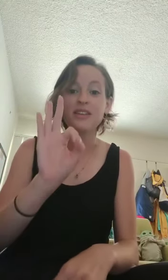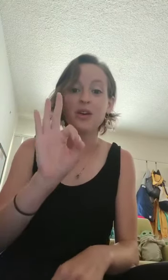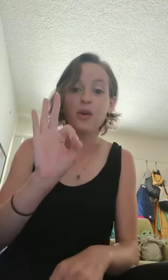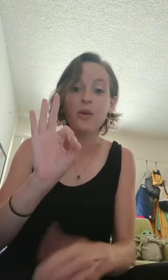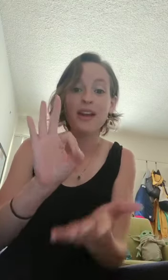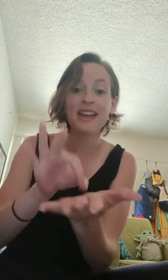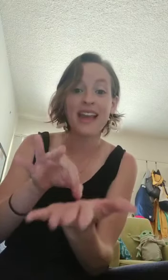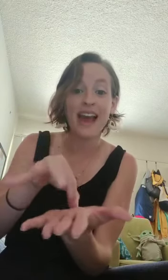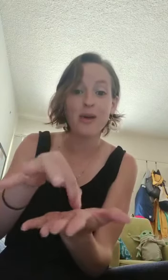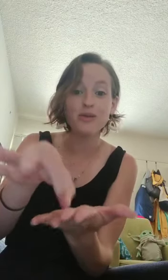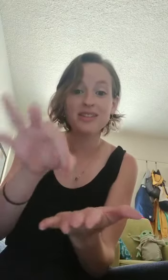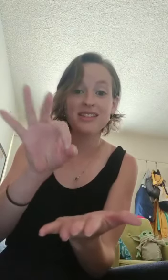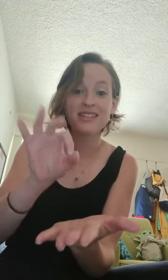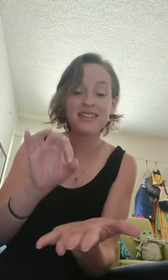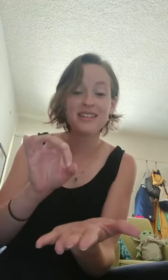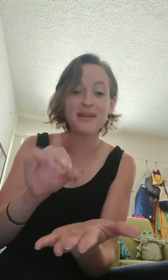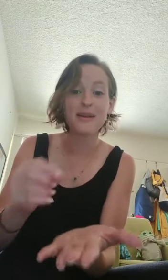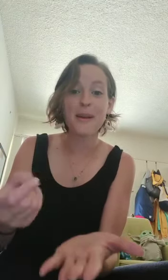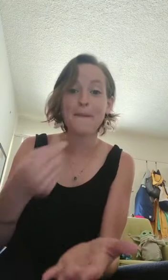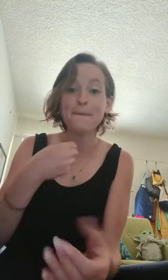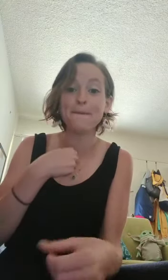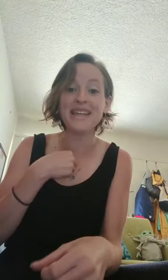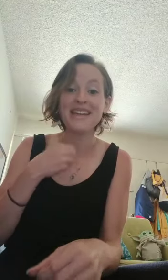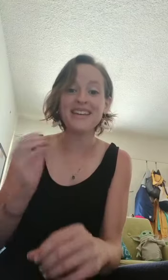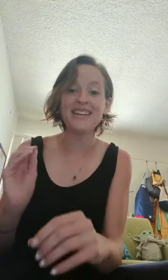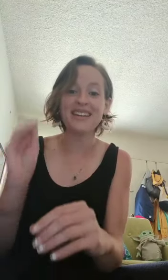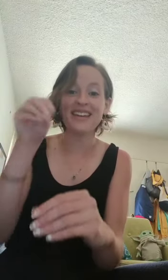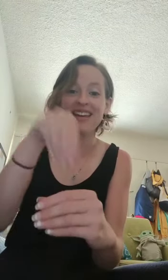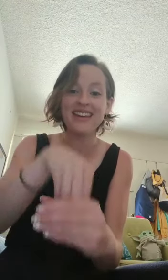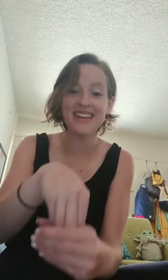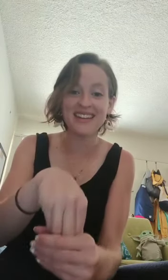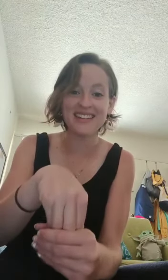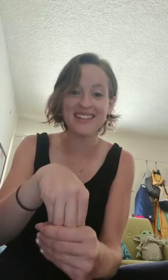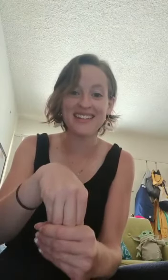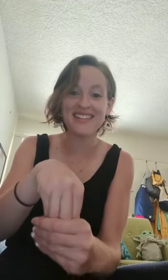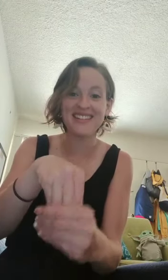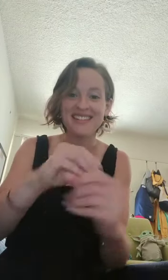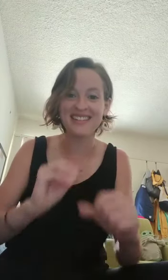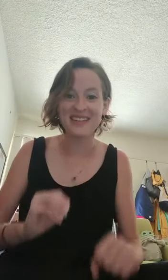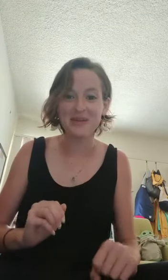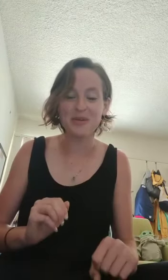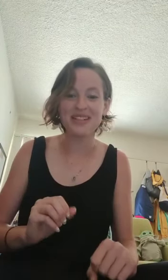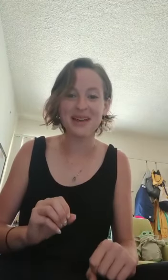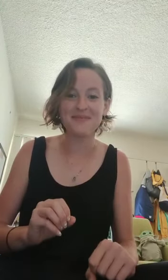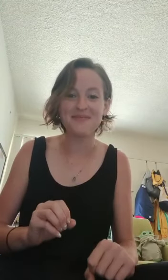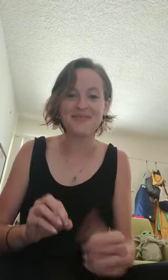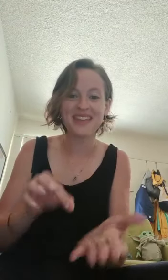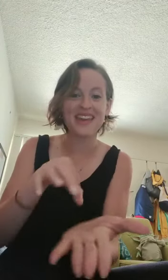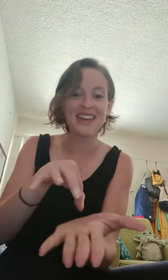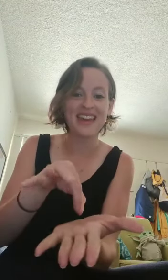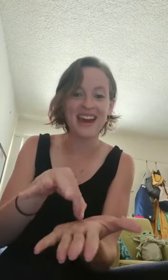So, count. Me. In. One more time.